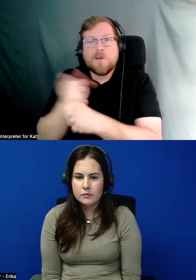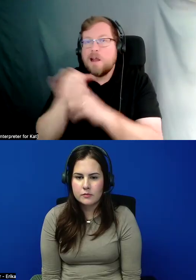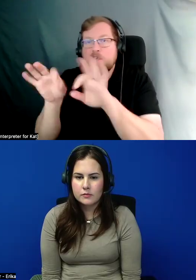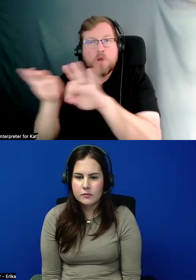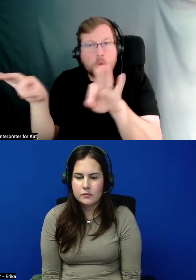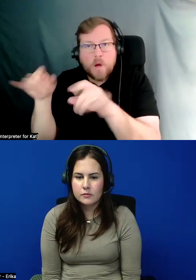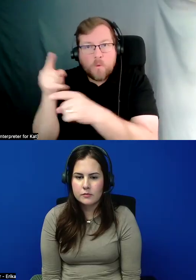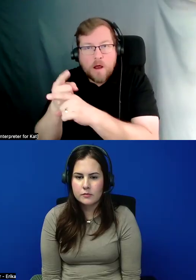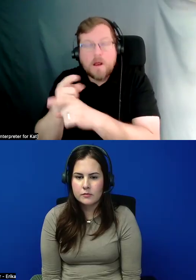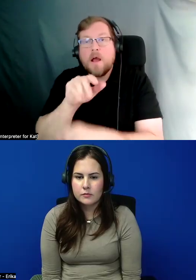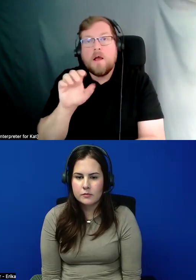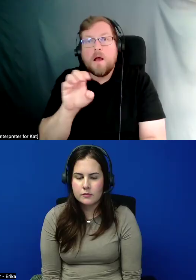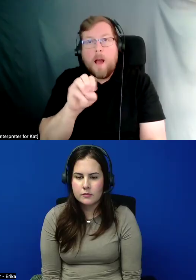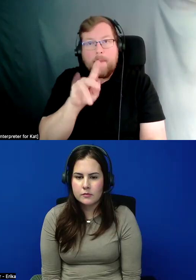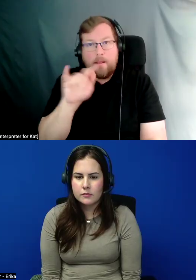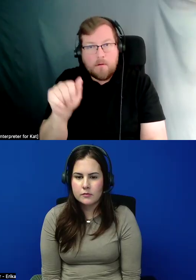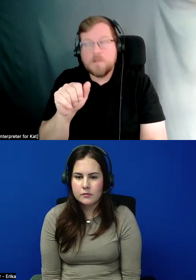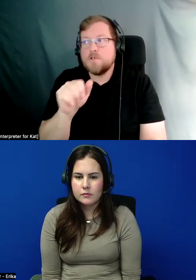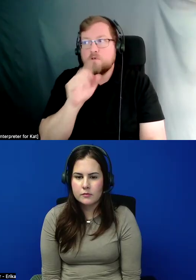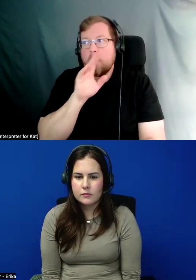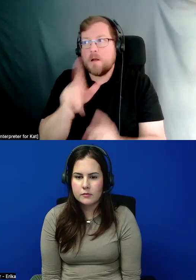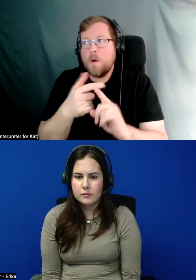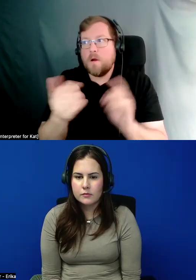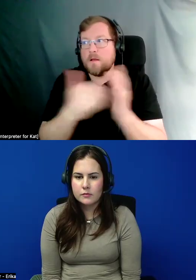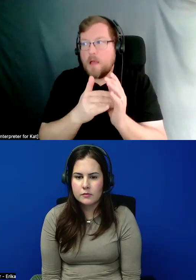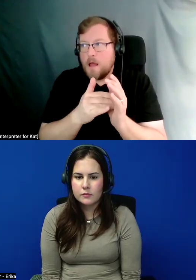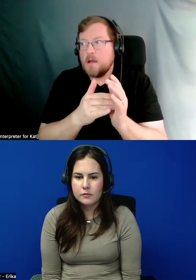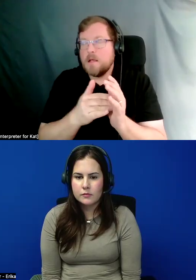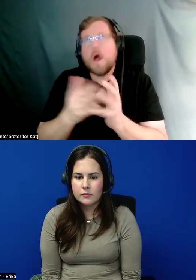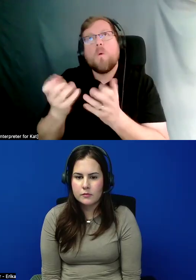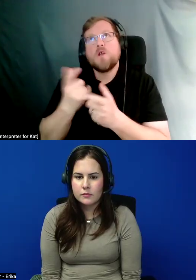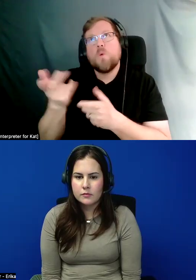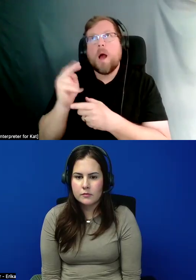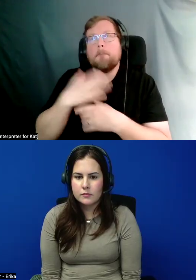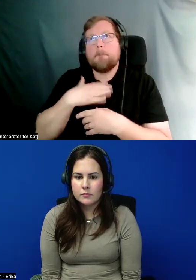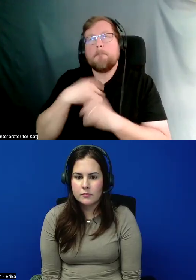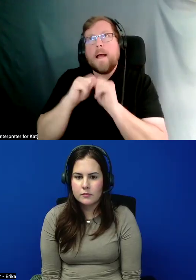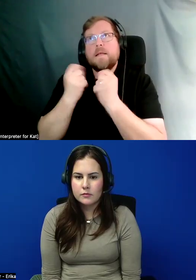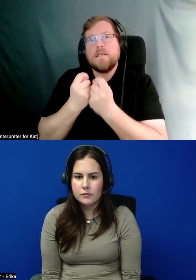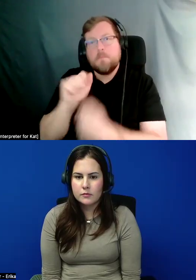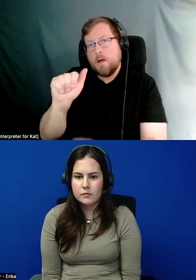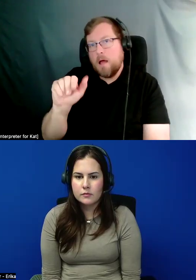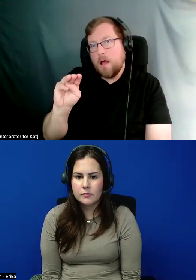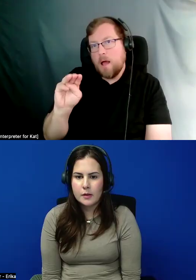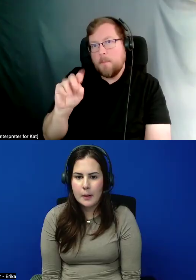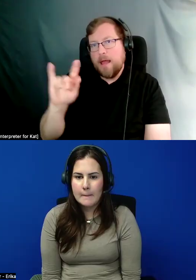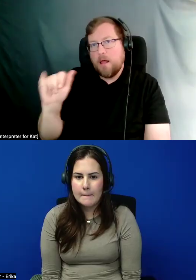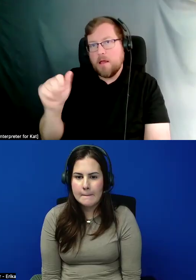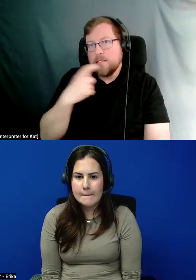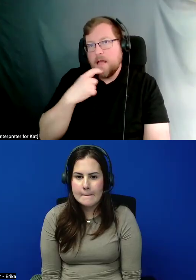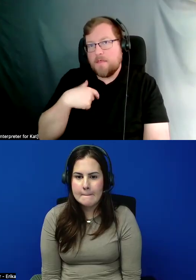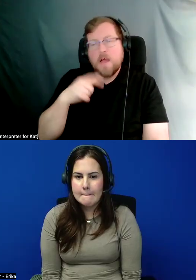And then Amelia brought it up again. I would like to have on my team because I think you're really smart and really talented and